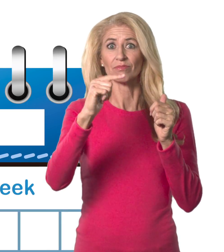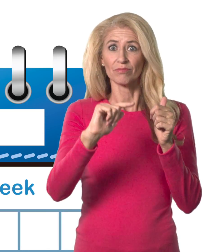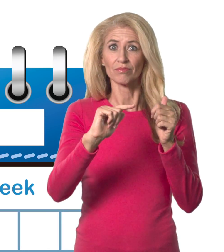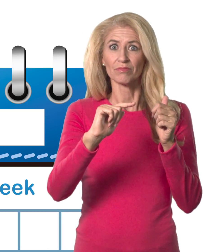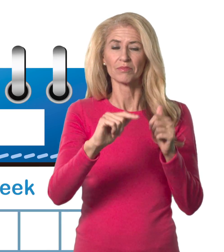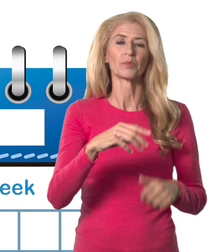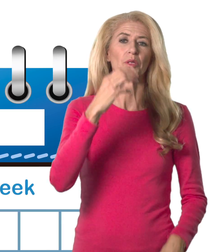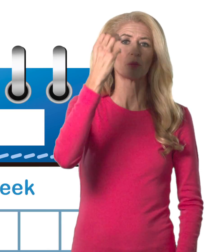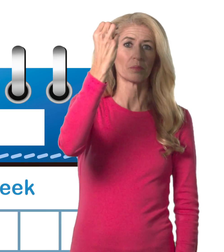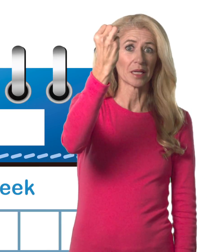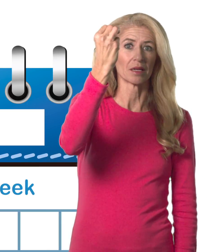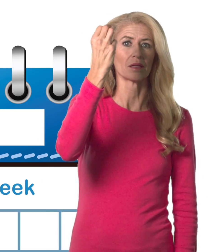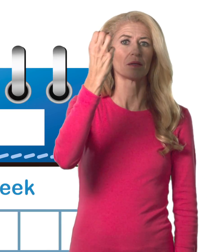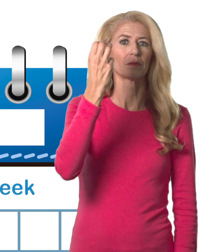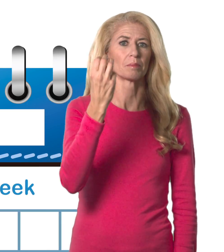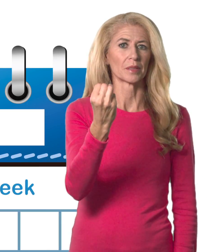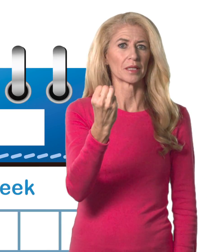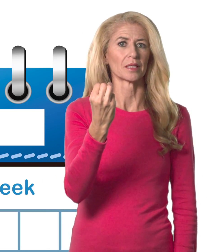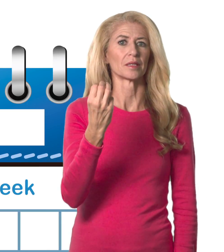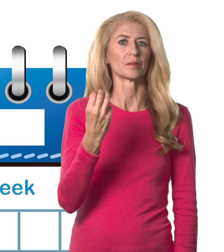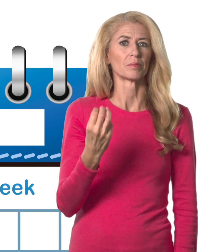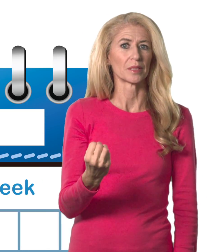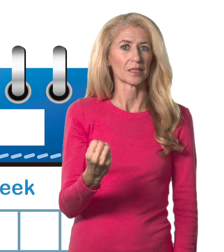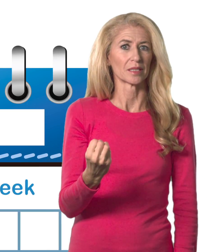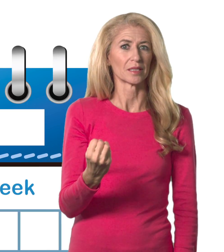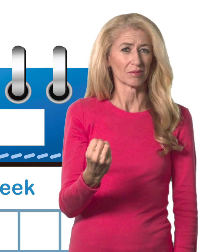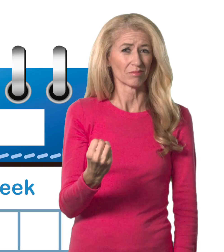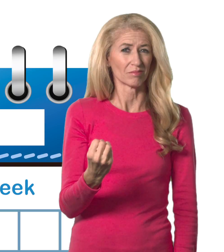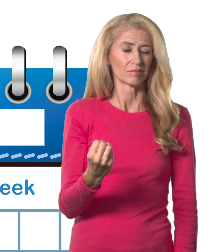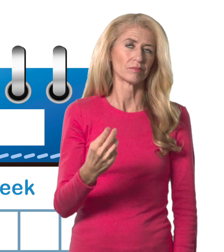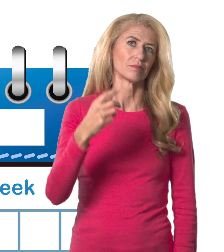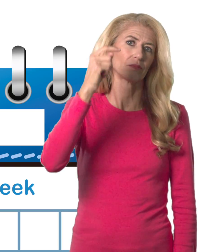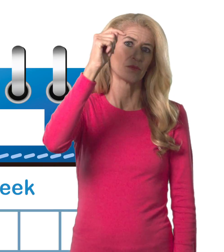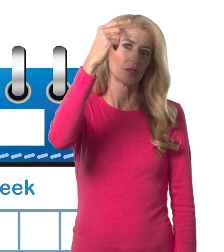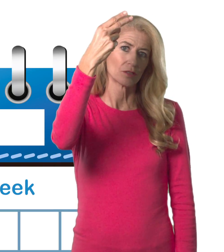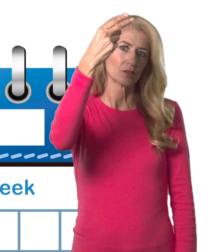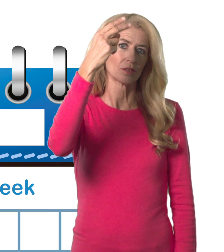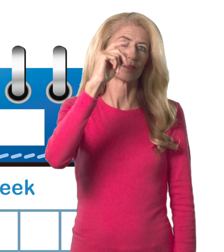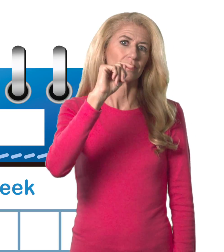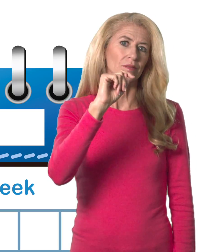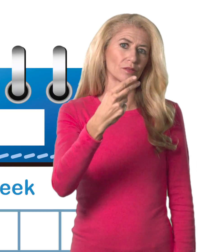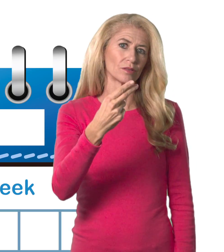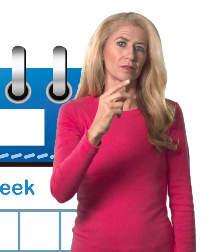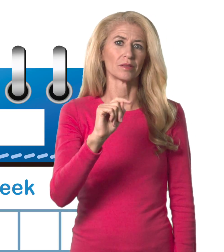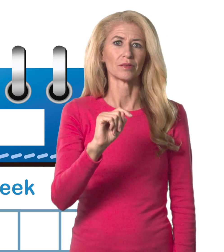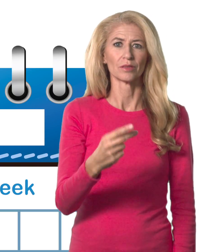To show something occurring every other week, you indicate their placement on the calendar.